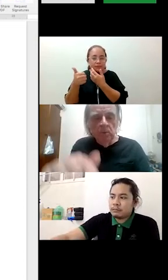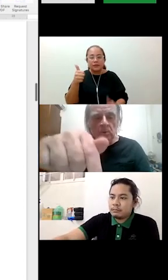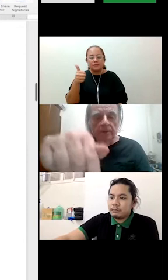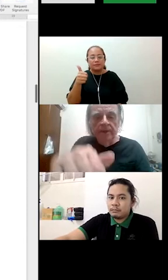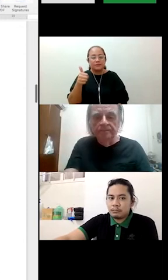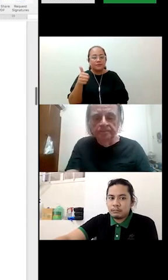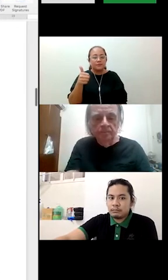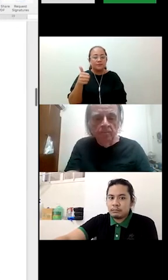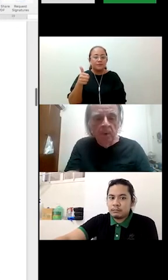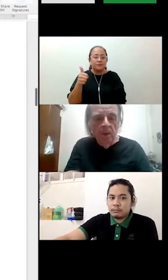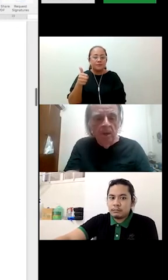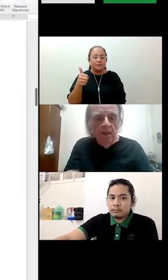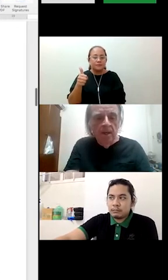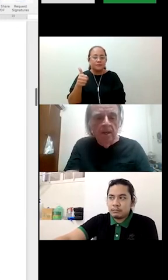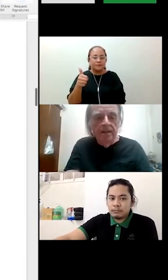Go down.